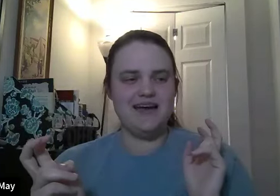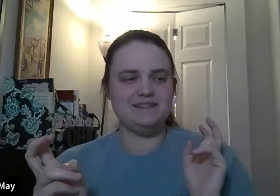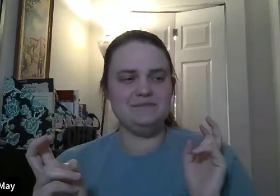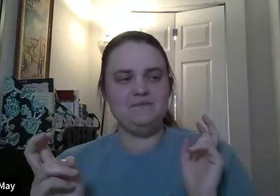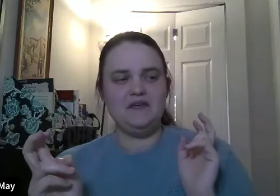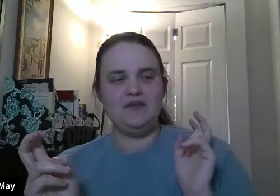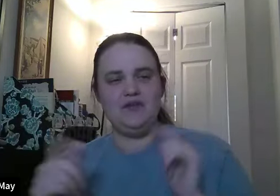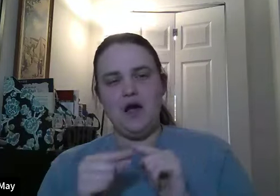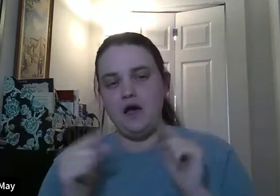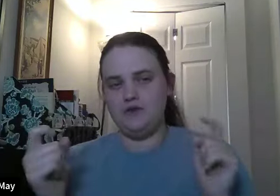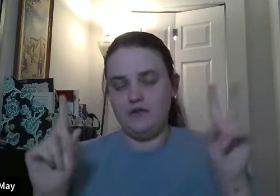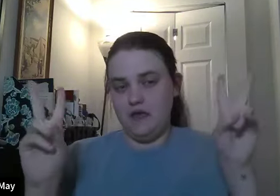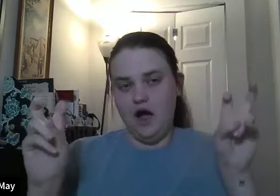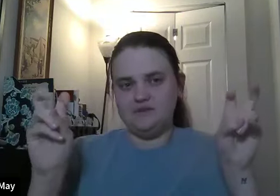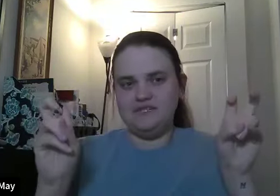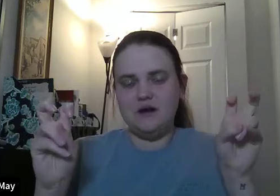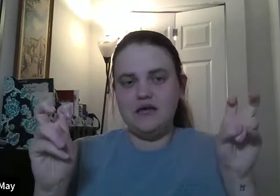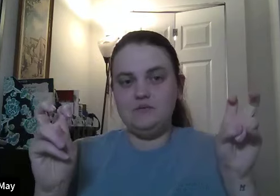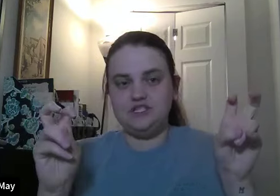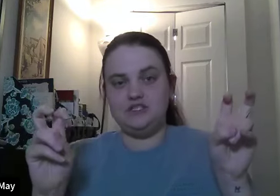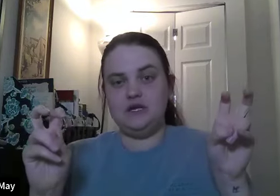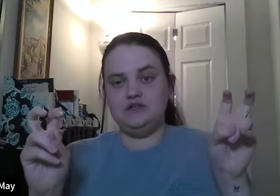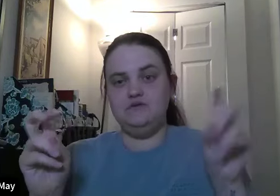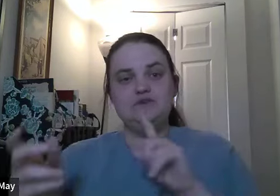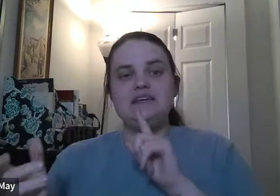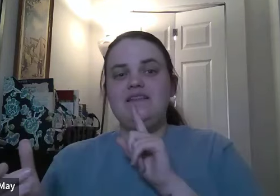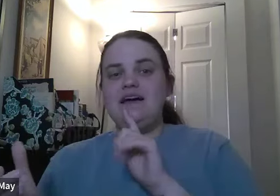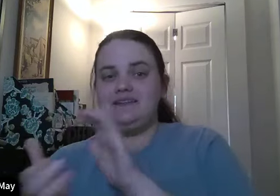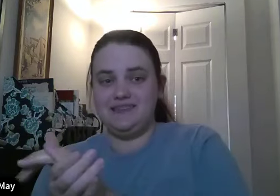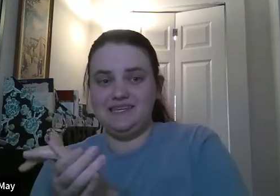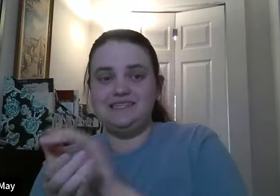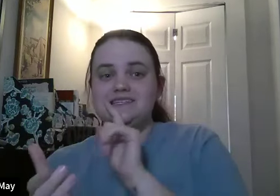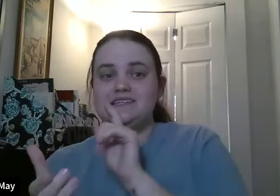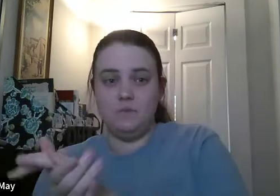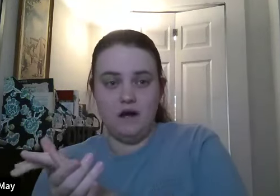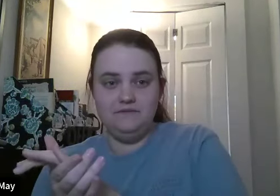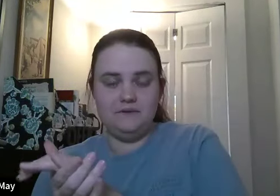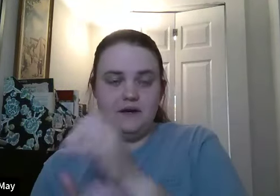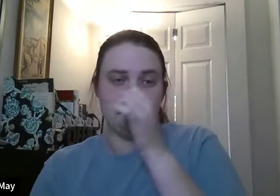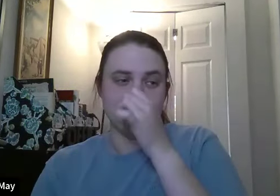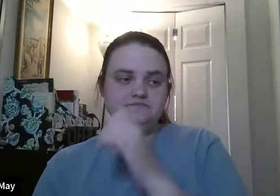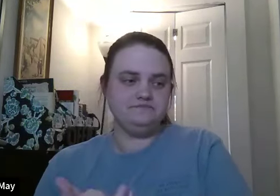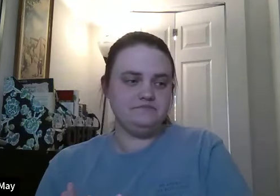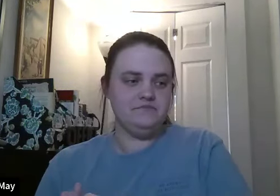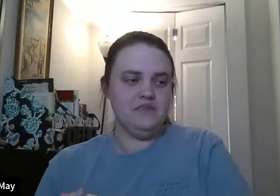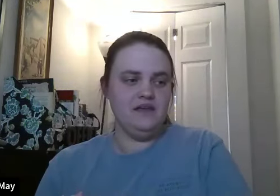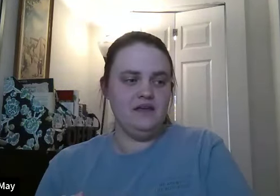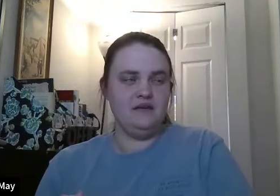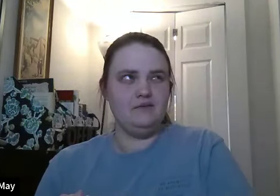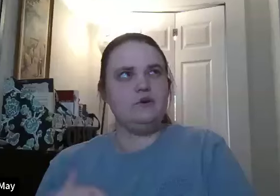that the opposite way, so if you say like this is wife, well, I